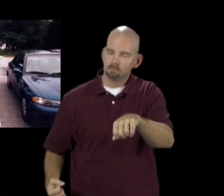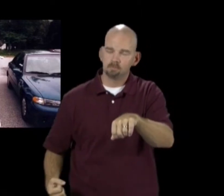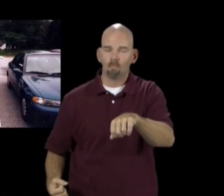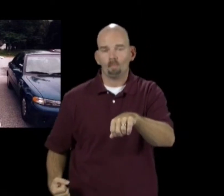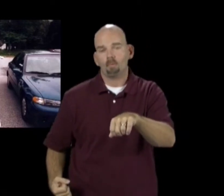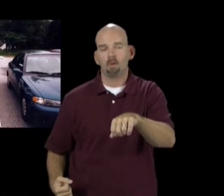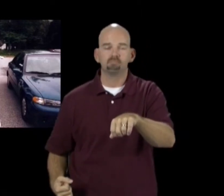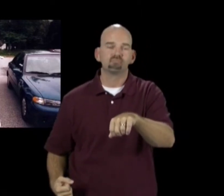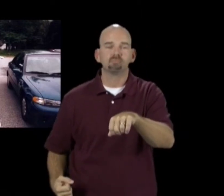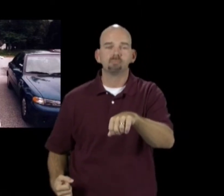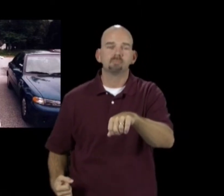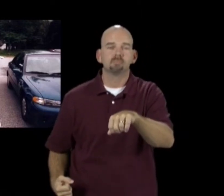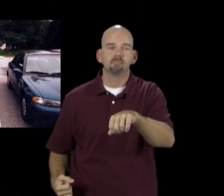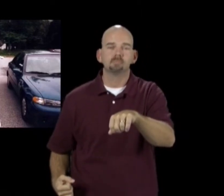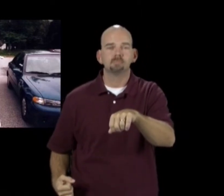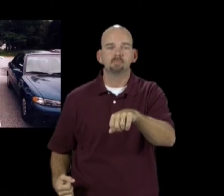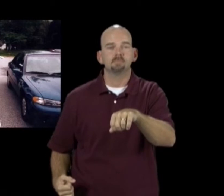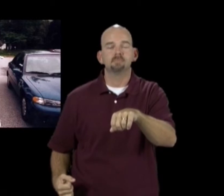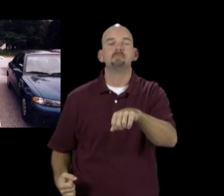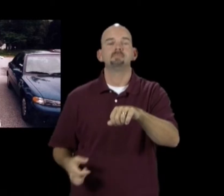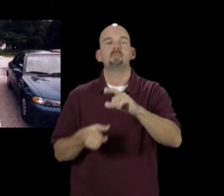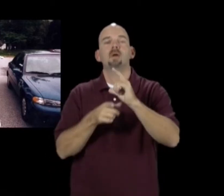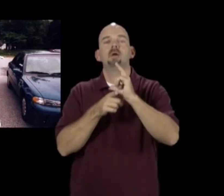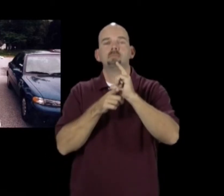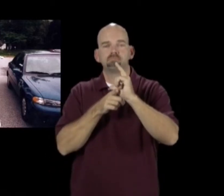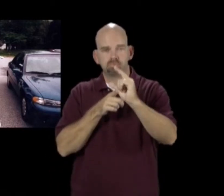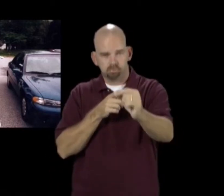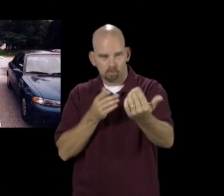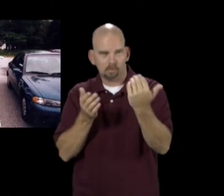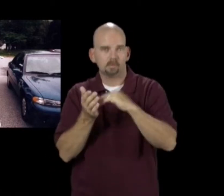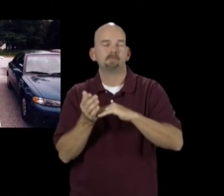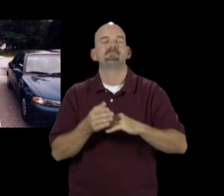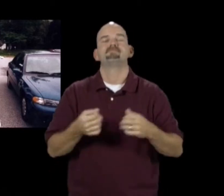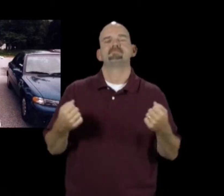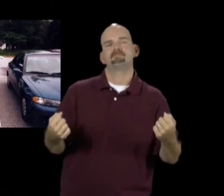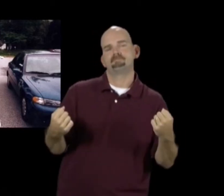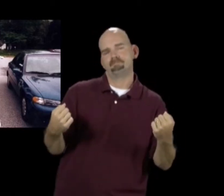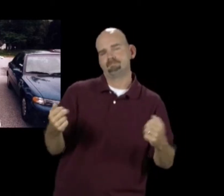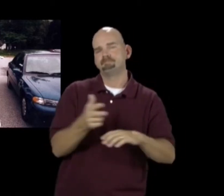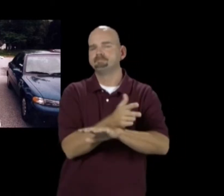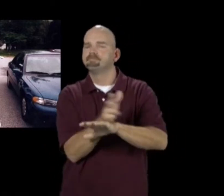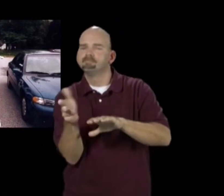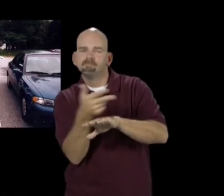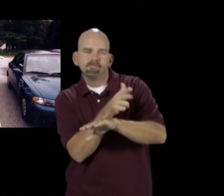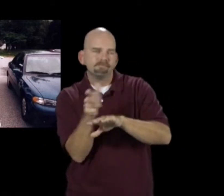my car is so bad. I'm feeling really good. My car is hot.